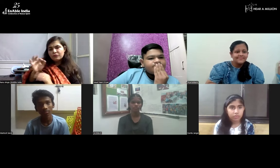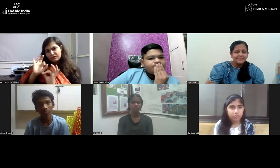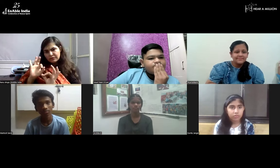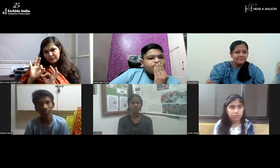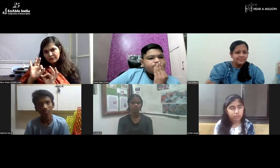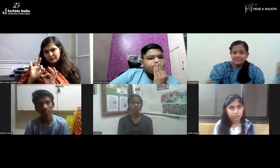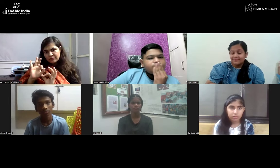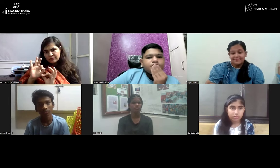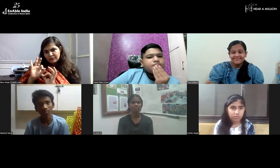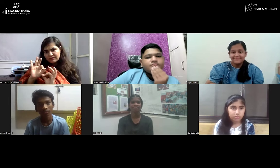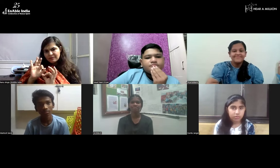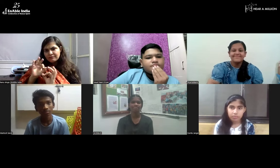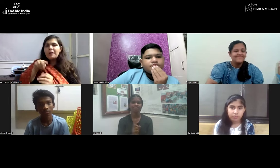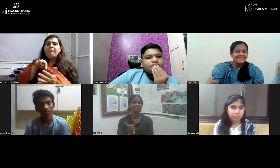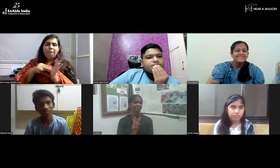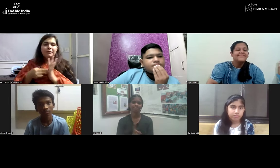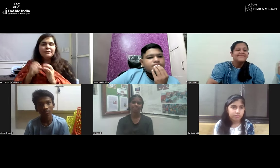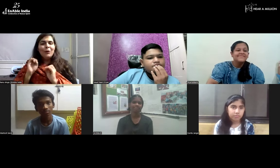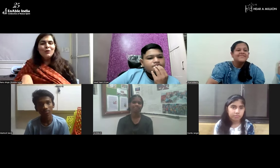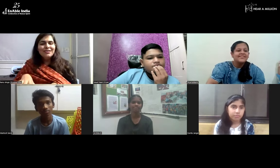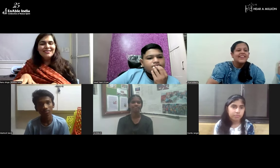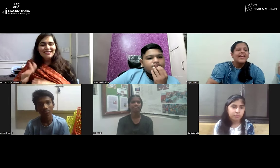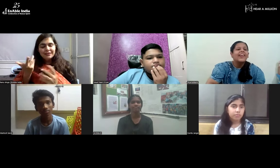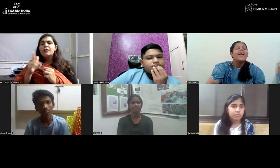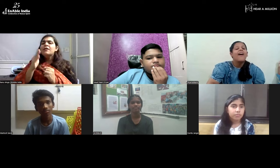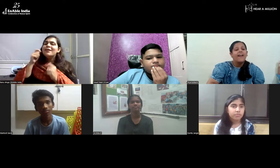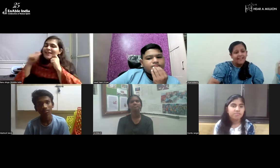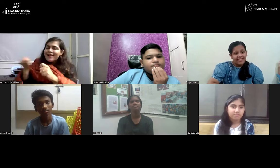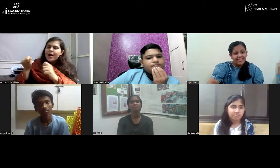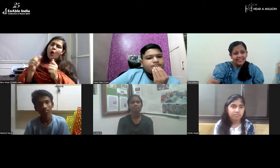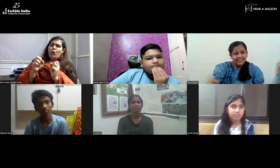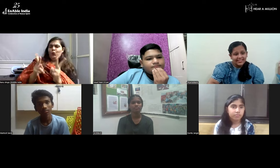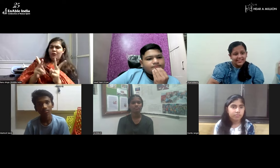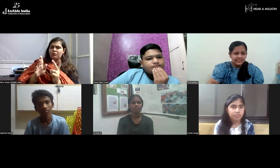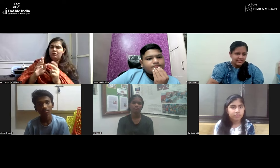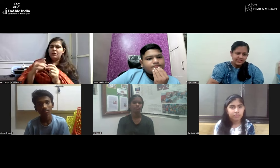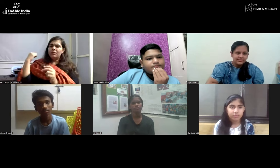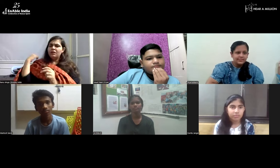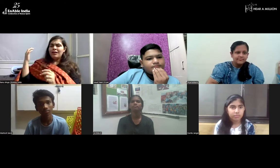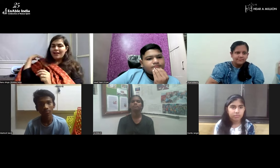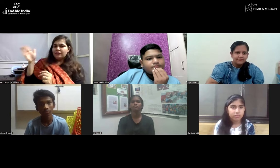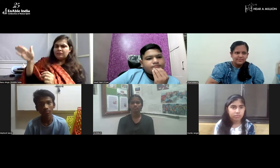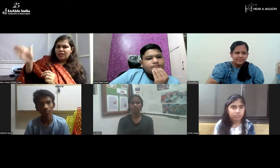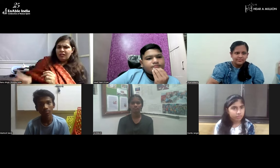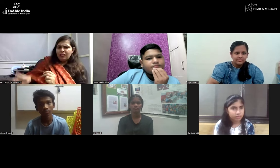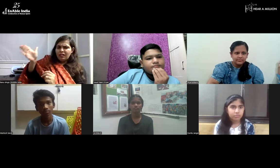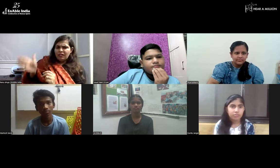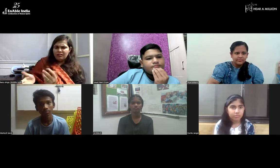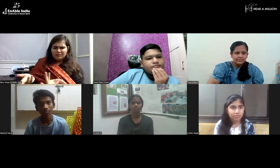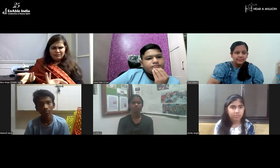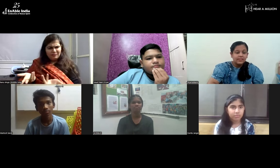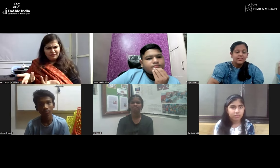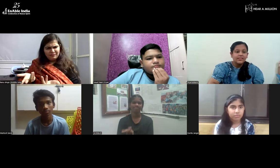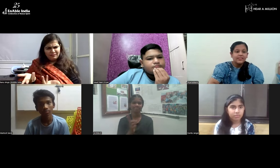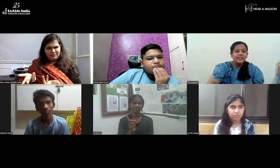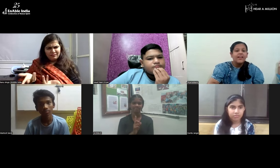So if a bad touch happens, like if you're not comfortable sharing with your parents, you can tell your teachers who you